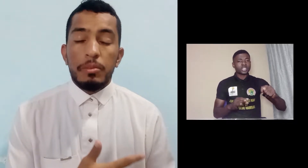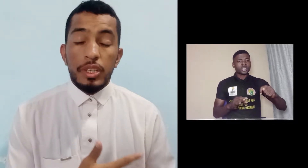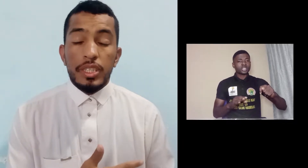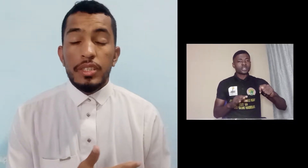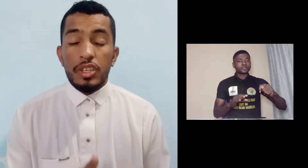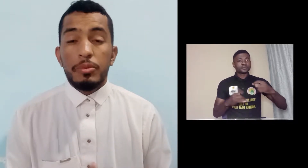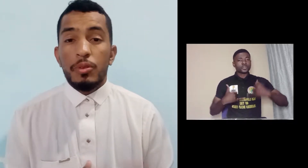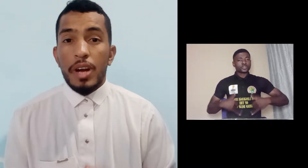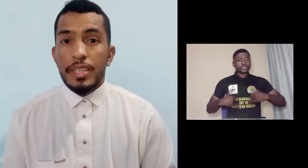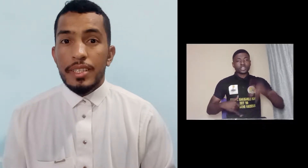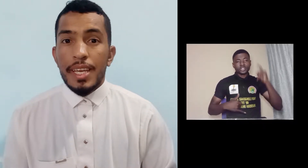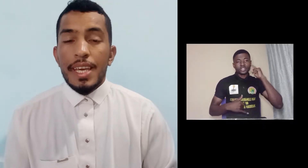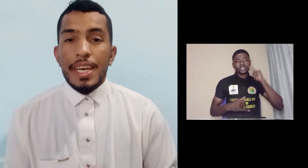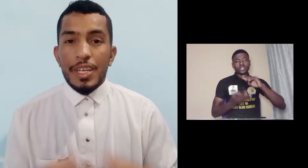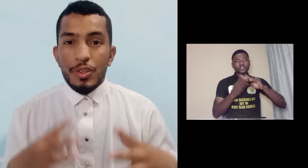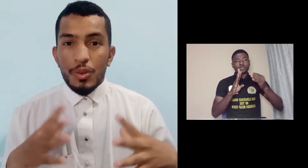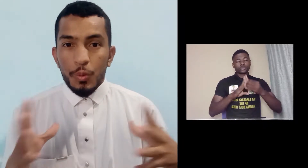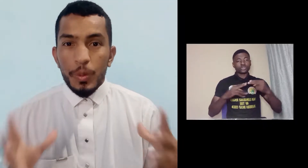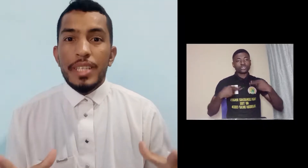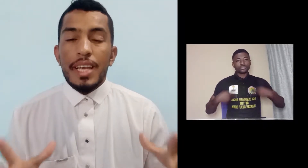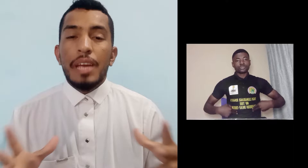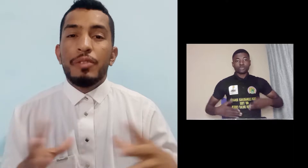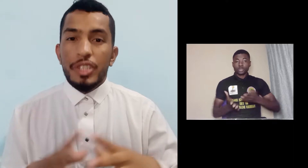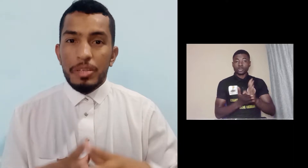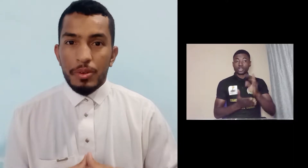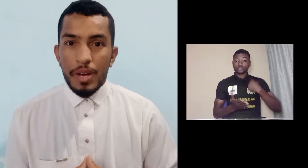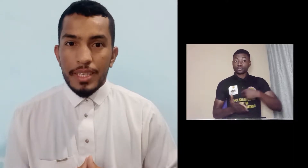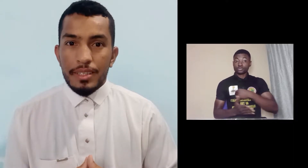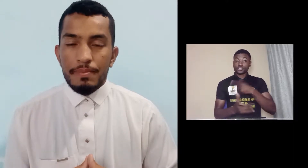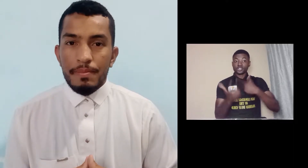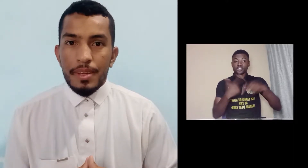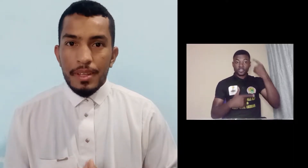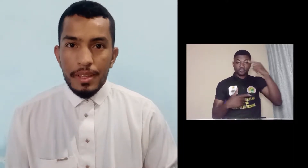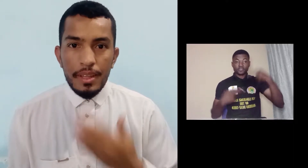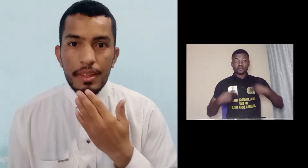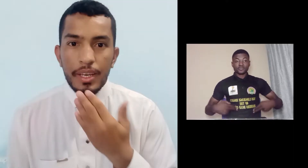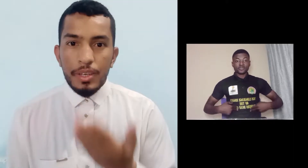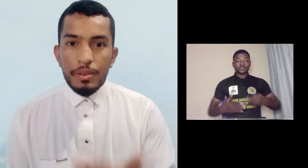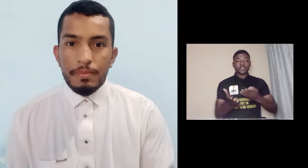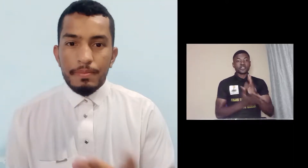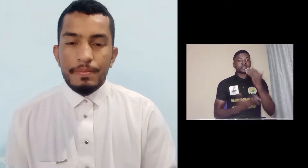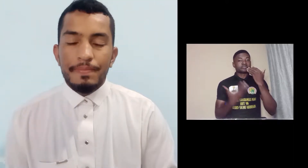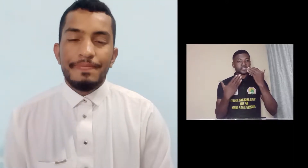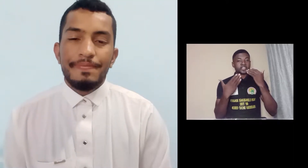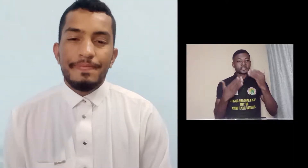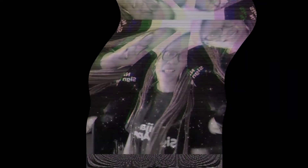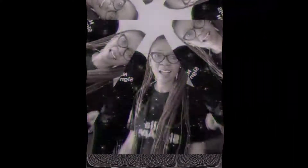deaf community's human rights, and we sign for the human rights. Thank you.